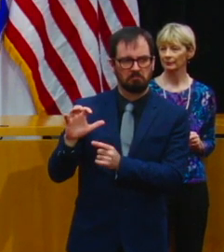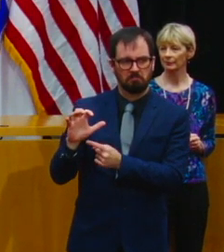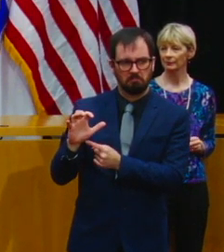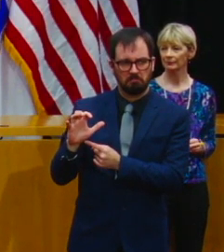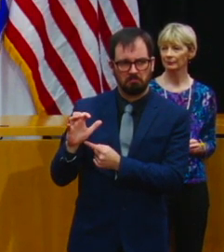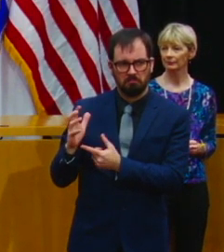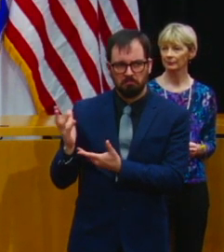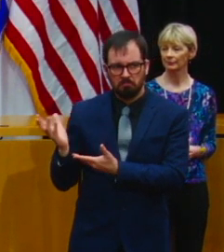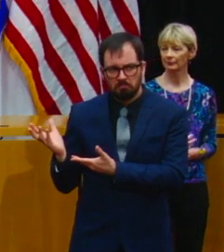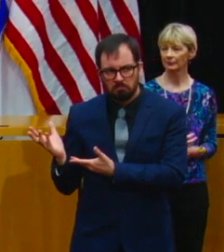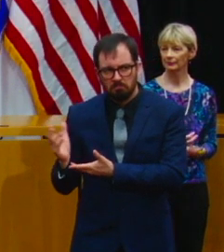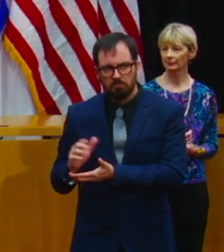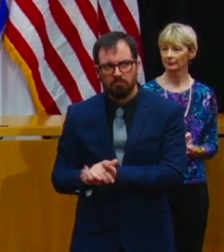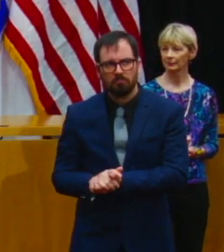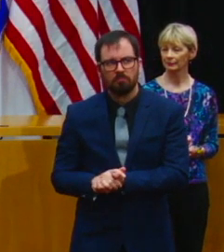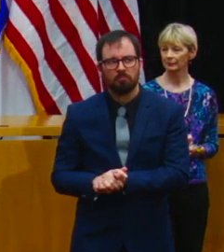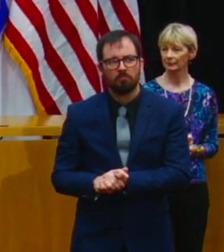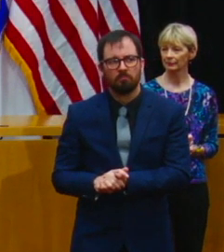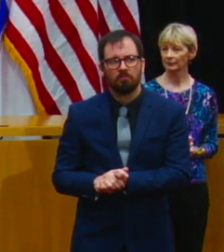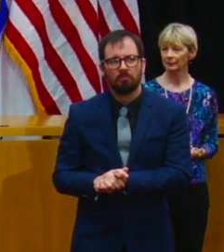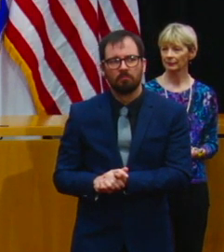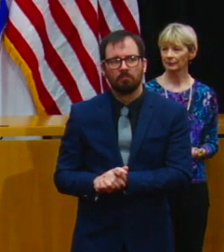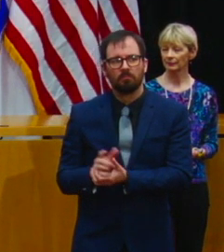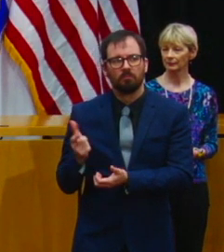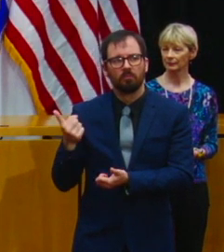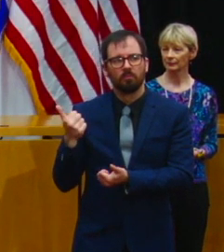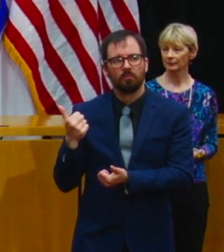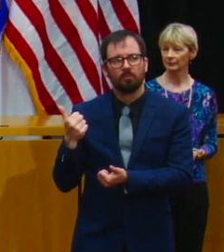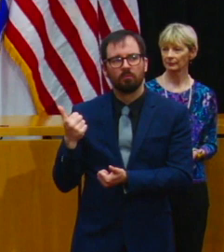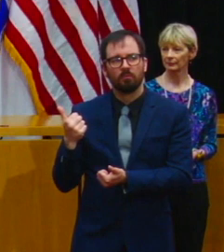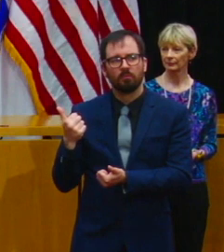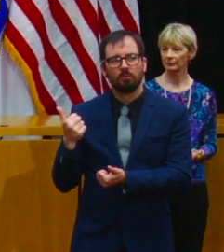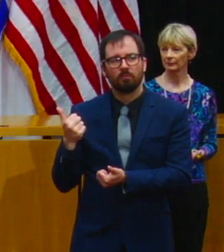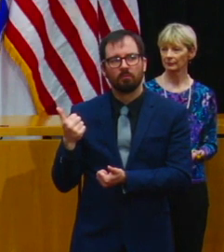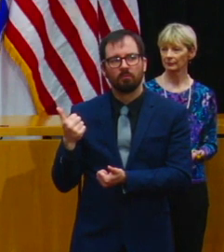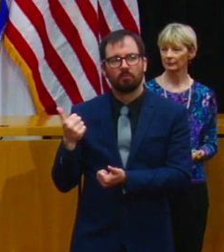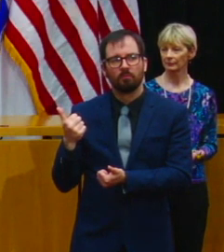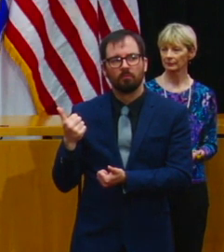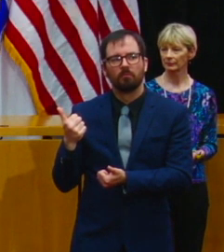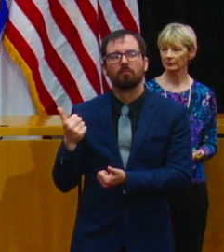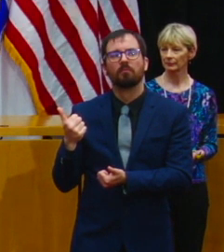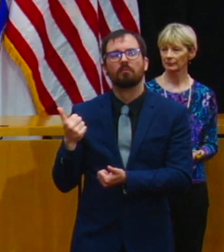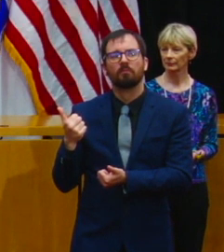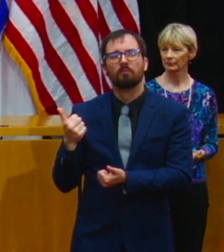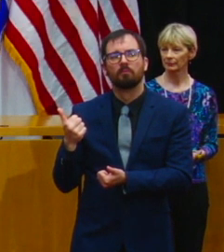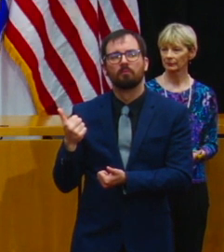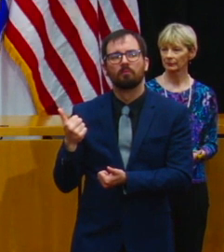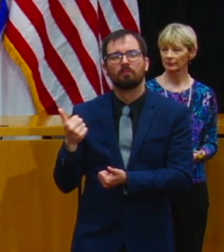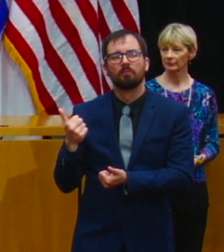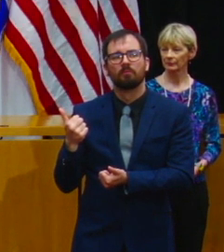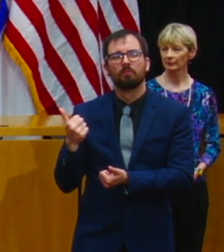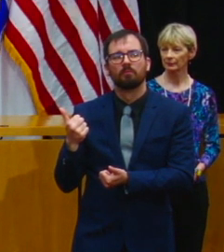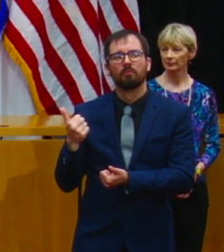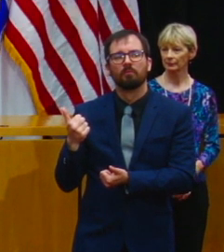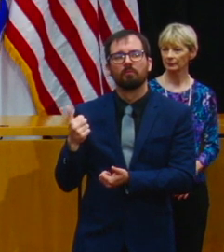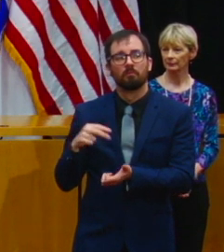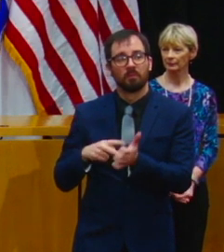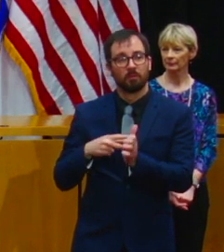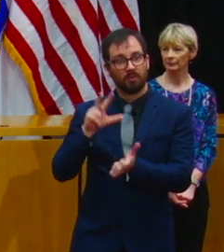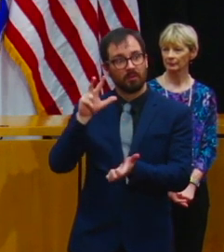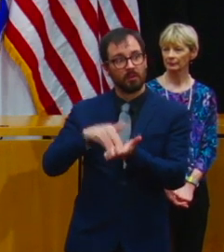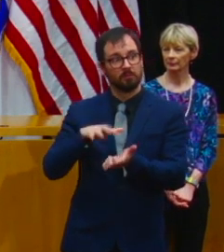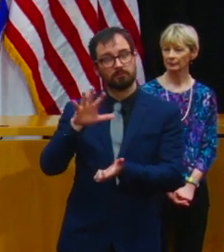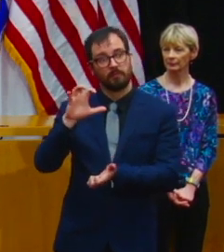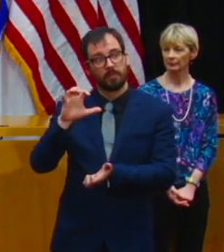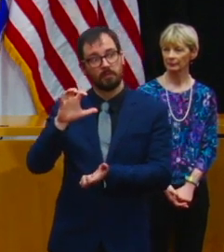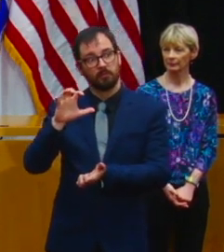population, two-thirds of the population, a quarter? Because 3,500 would take a long time to do those tests on the board. Can you explain a little bit